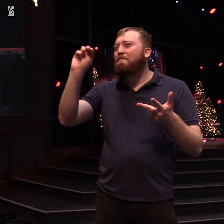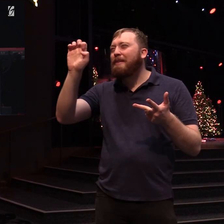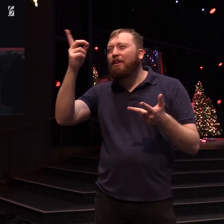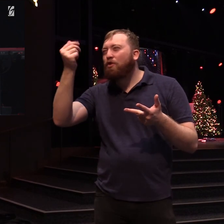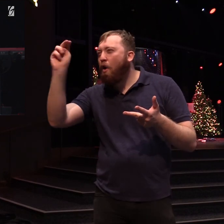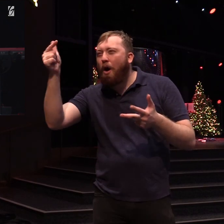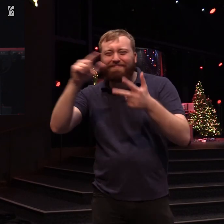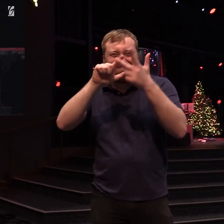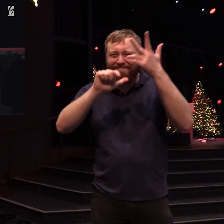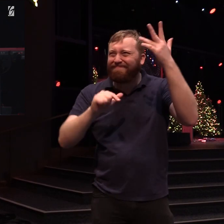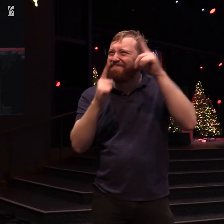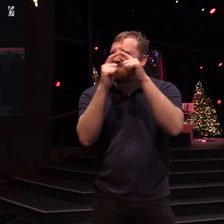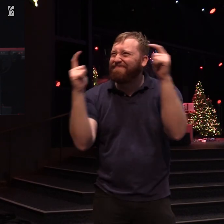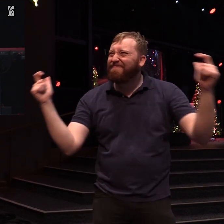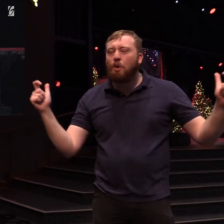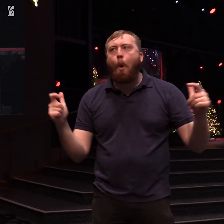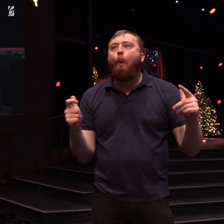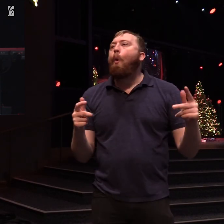on his nice days.